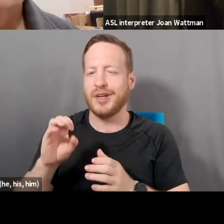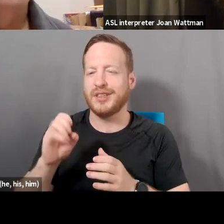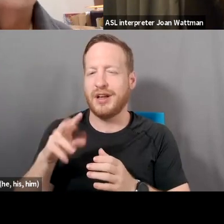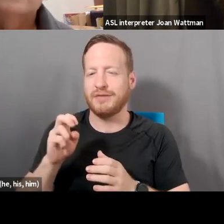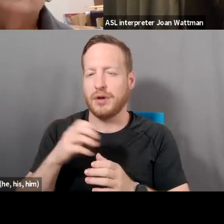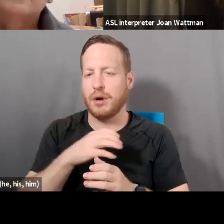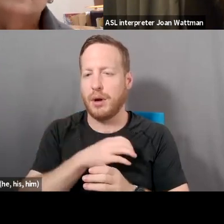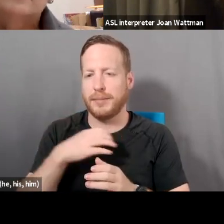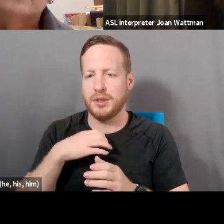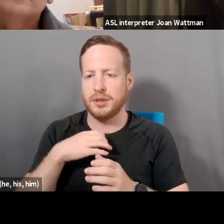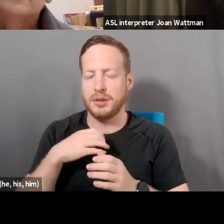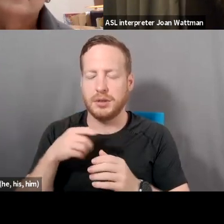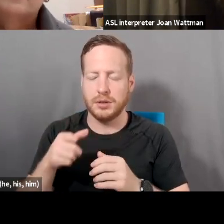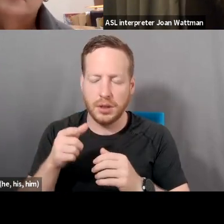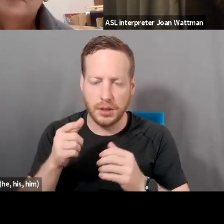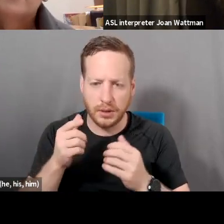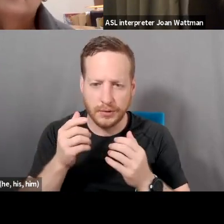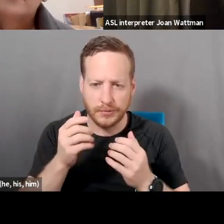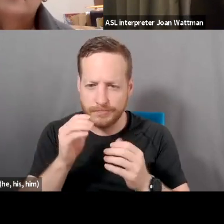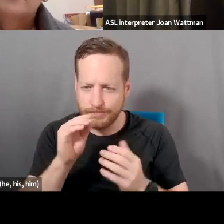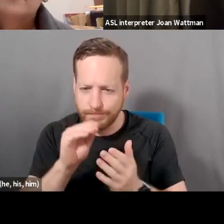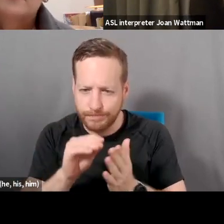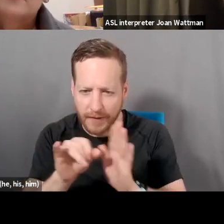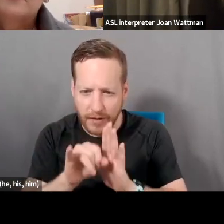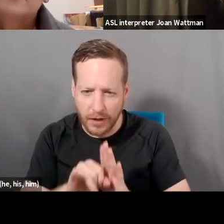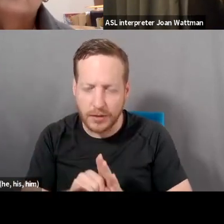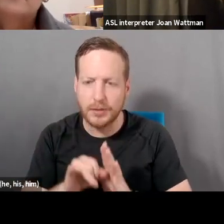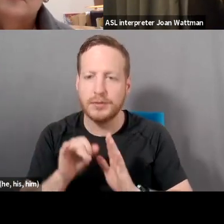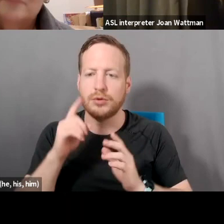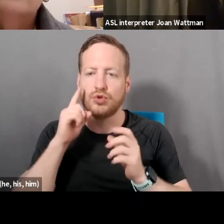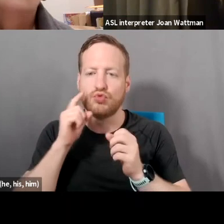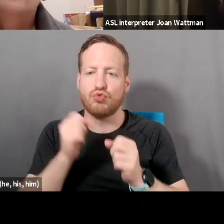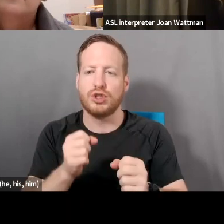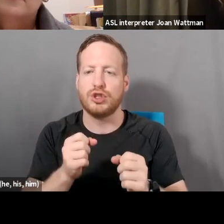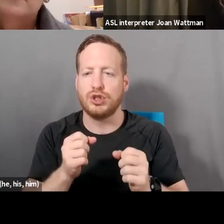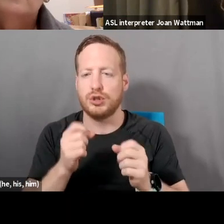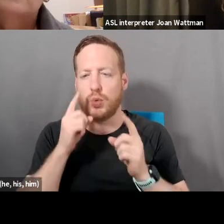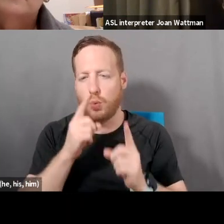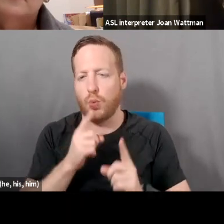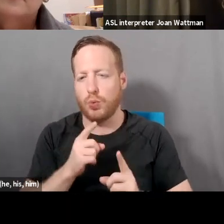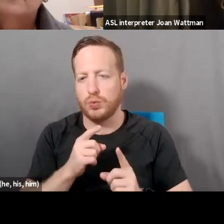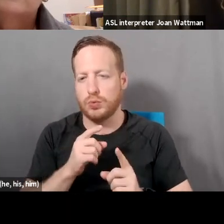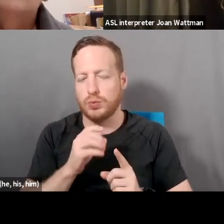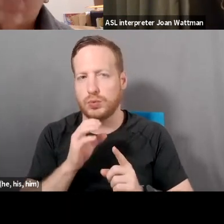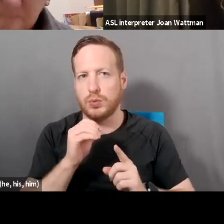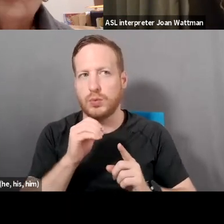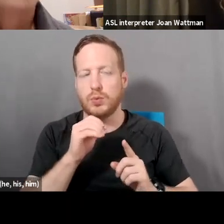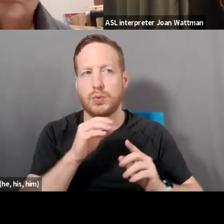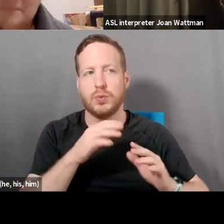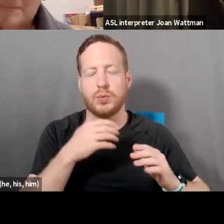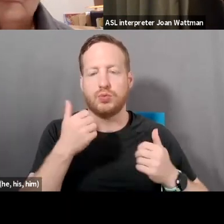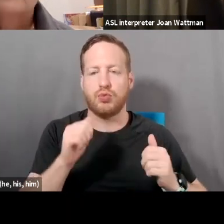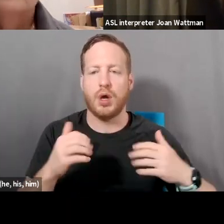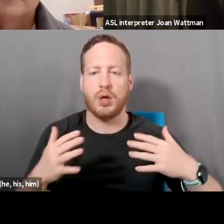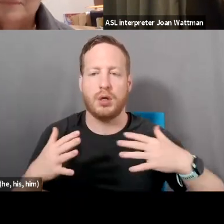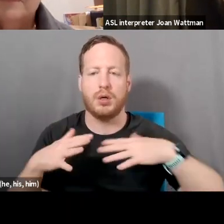last month or May. And then yesterday we had the executive meeting and we identified some strategic goals